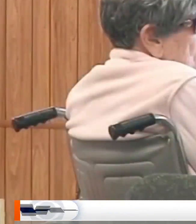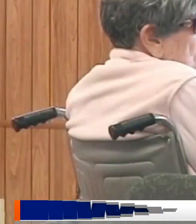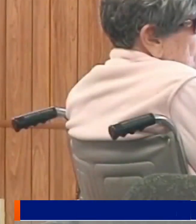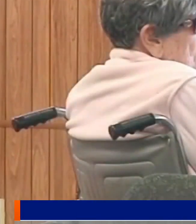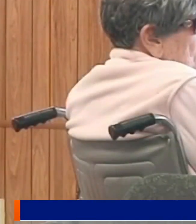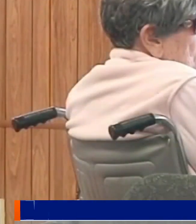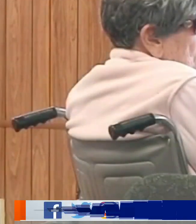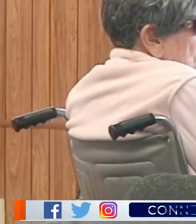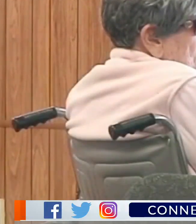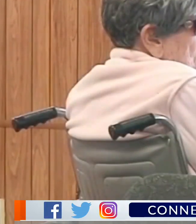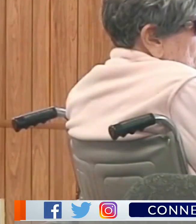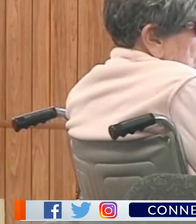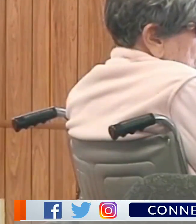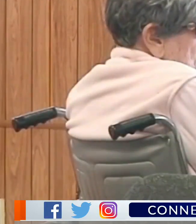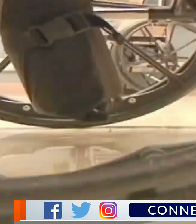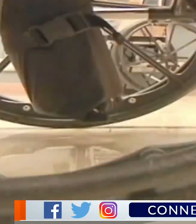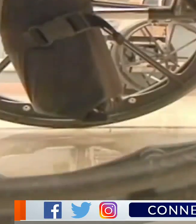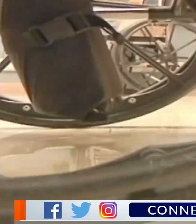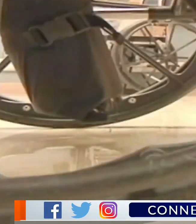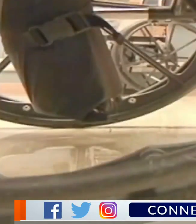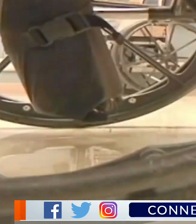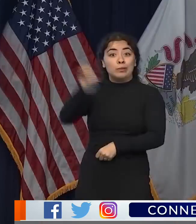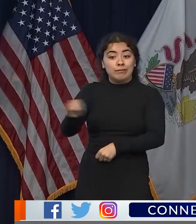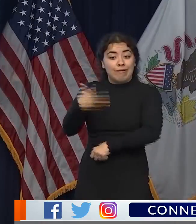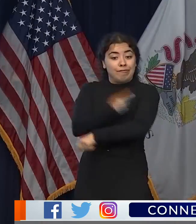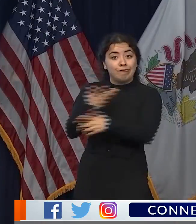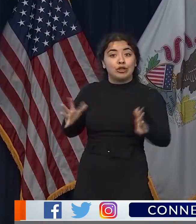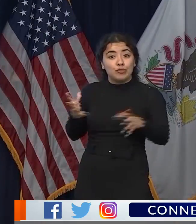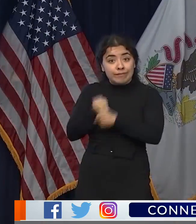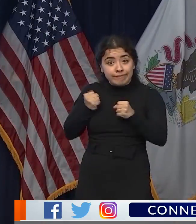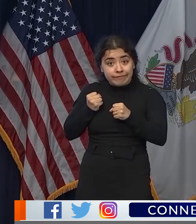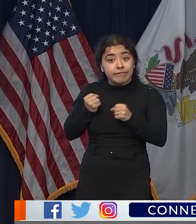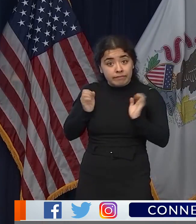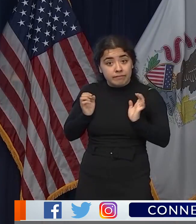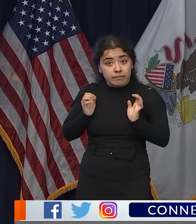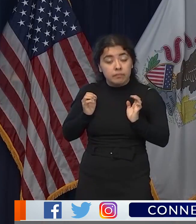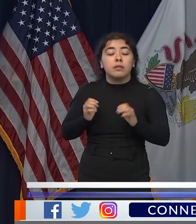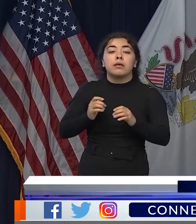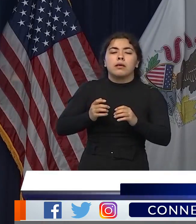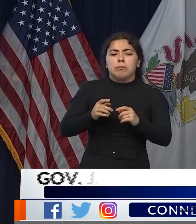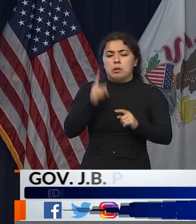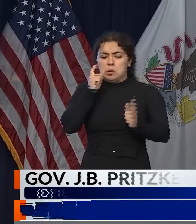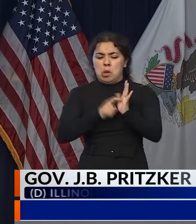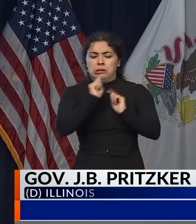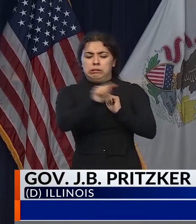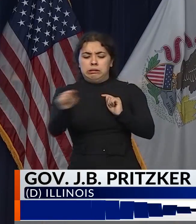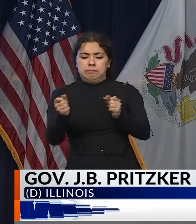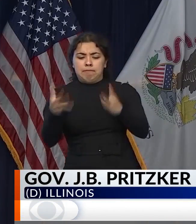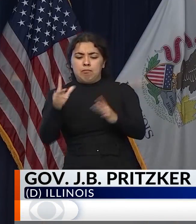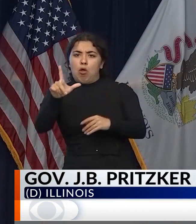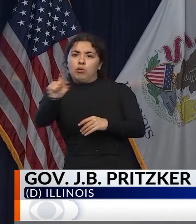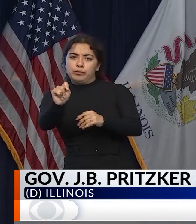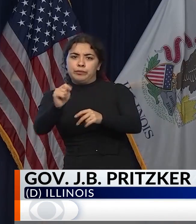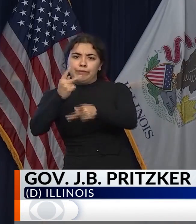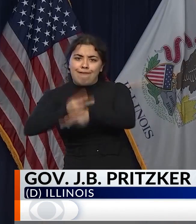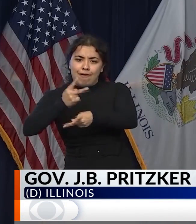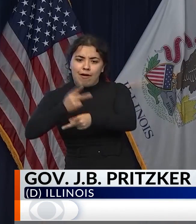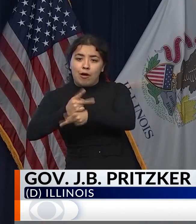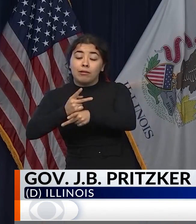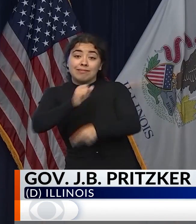staff. Governor Pritzker is calling it a major problem. And yet, many of the long-term care facilities' employees